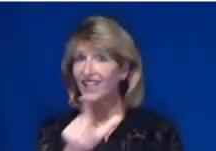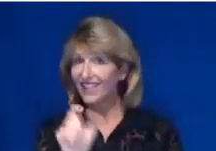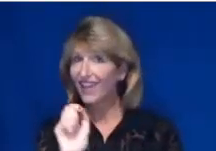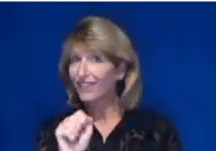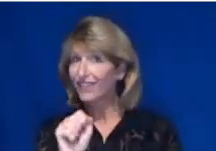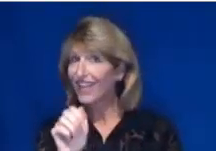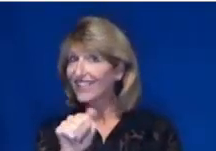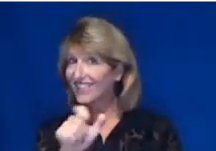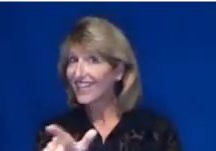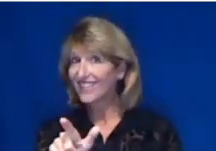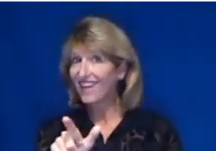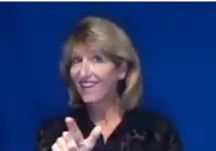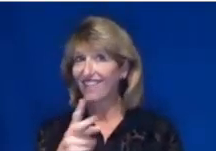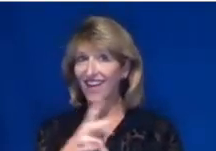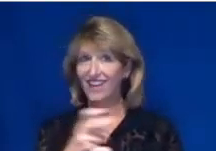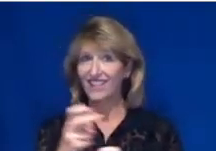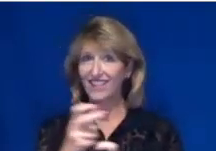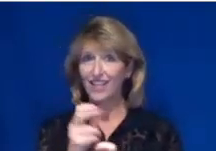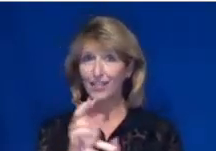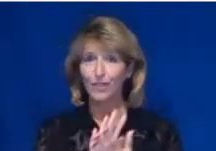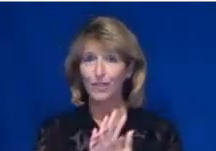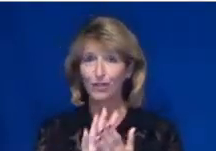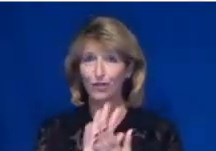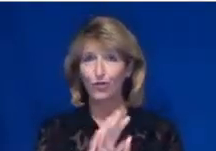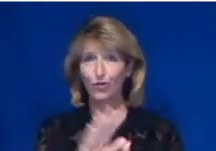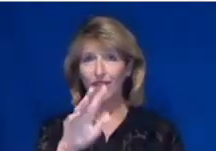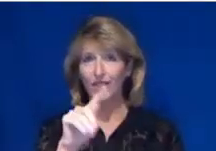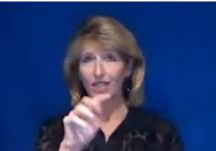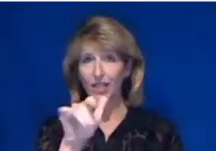And I'm going to be talking about 2 brand new